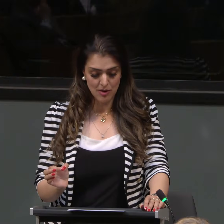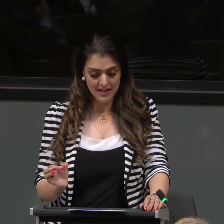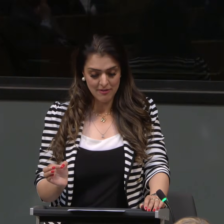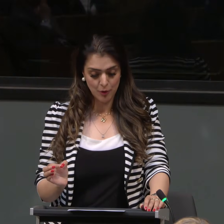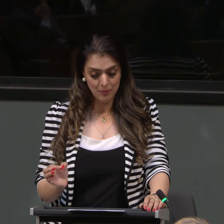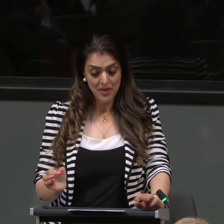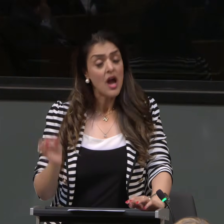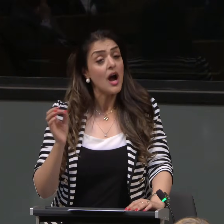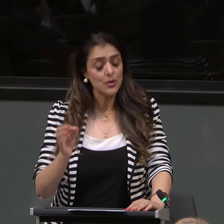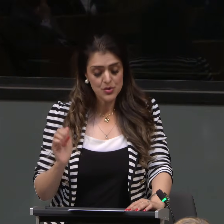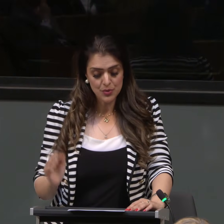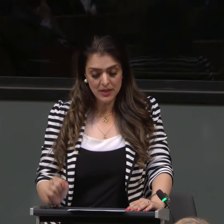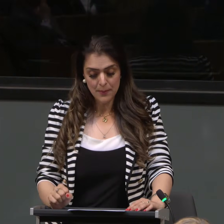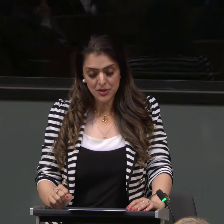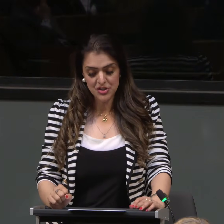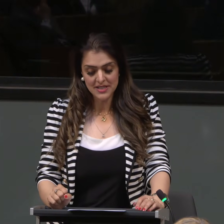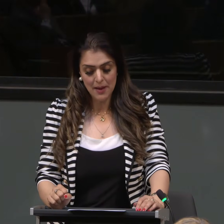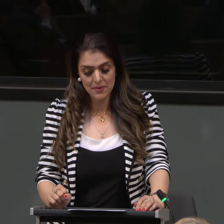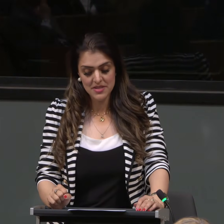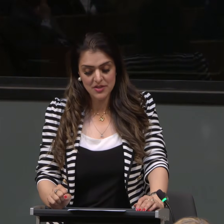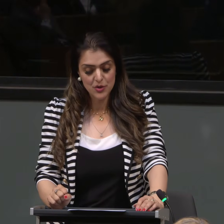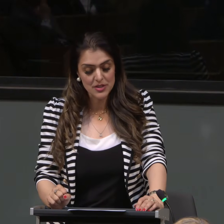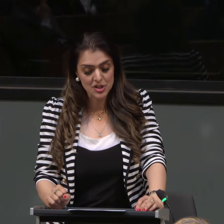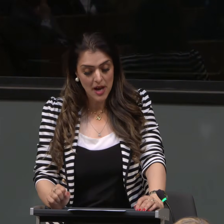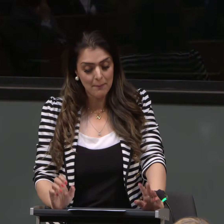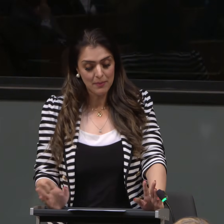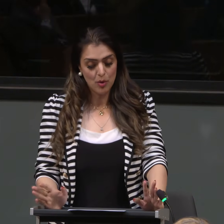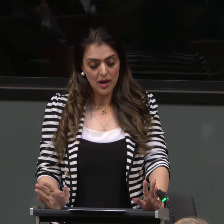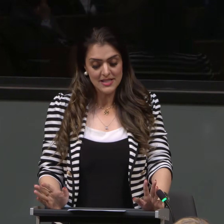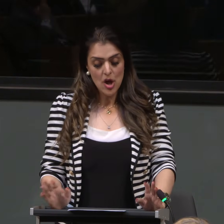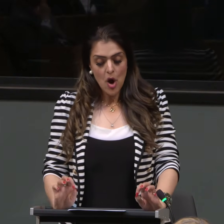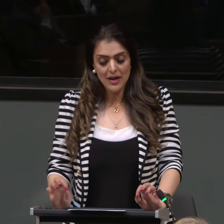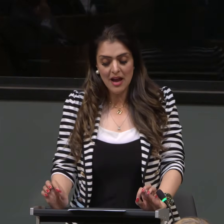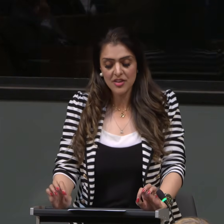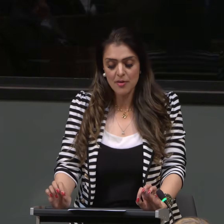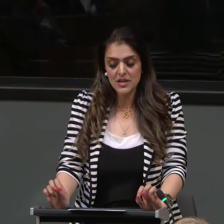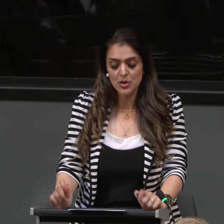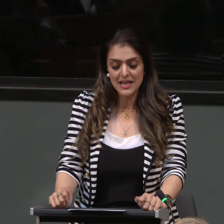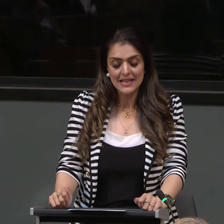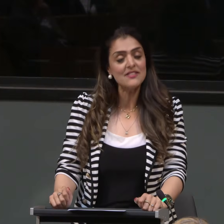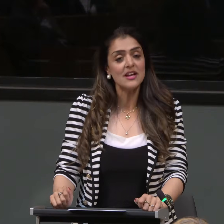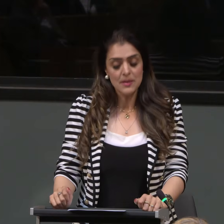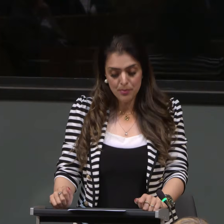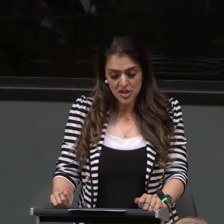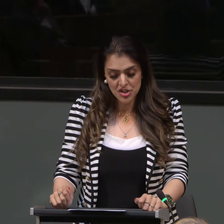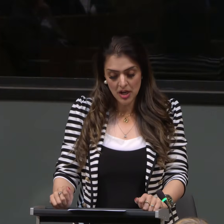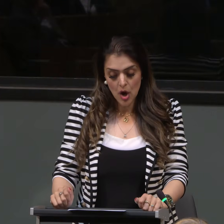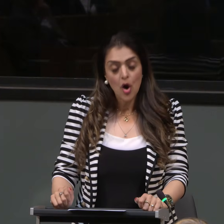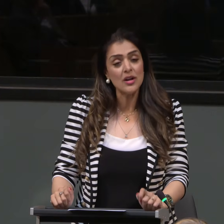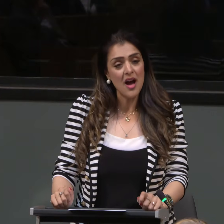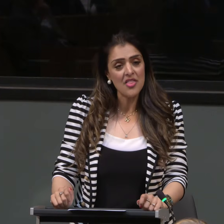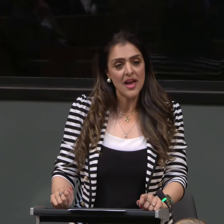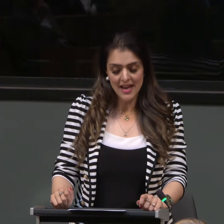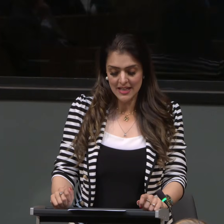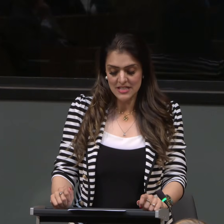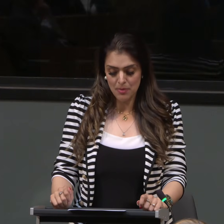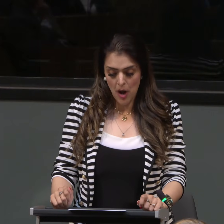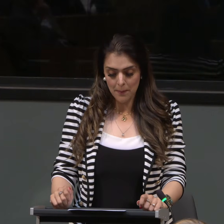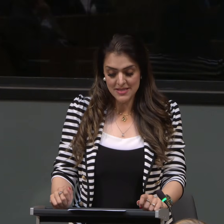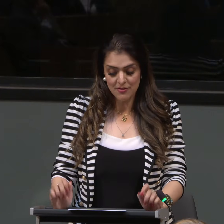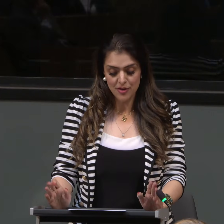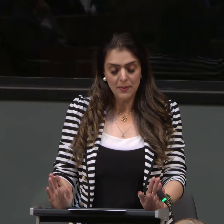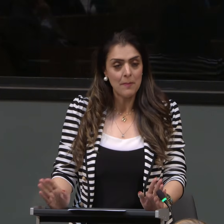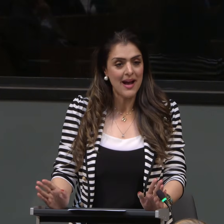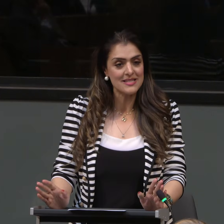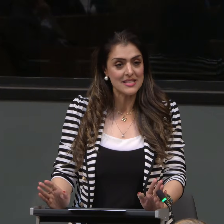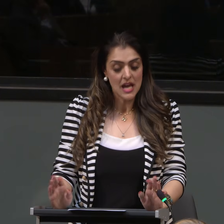desperately crying out for? I'd also really appreciate, Cabinet Minister, if you could share a bit more light on how the government is going to alleviate the pressure on other A&E